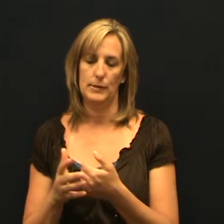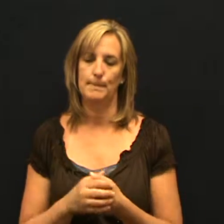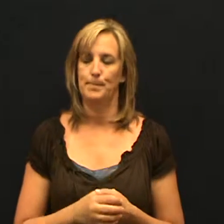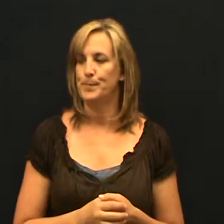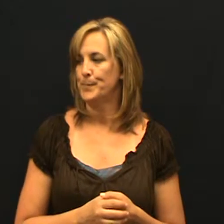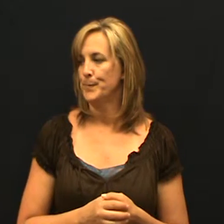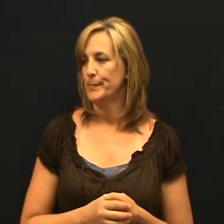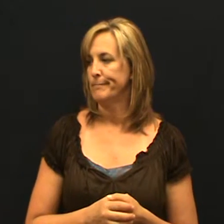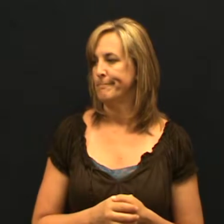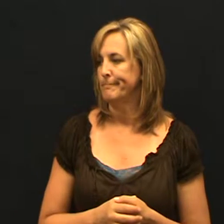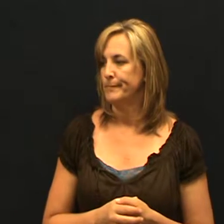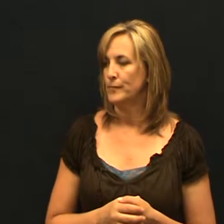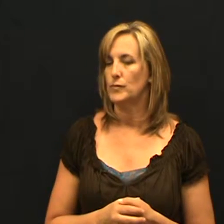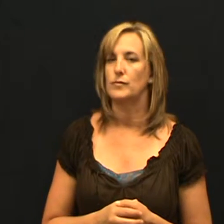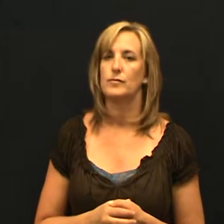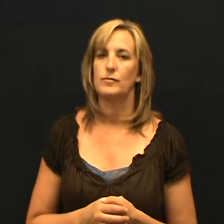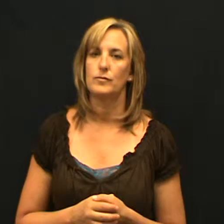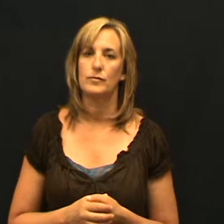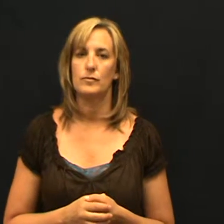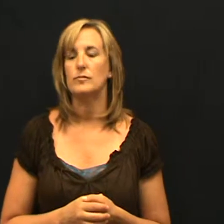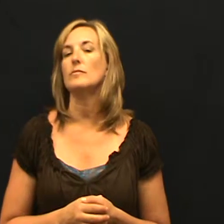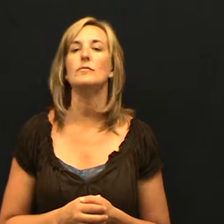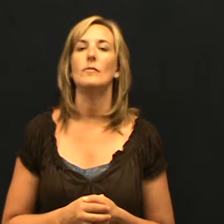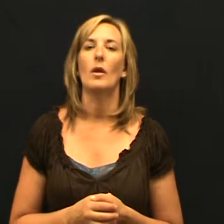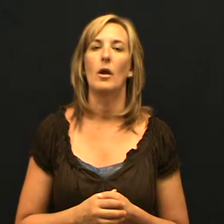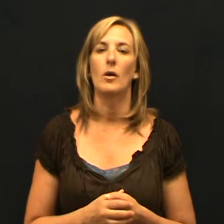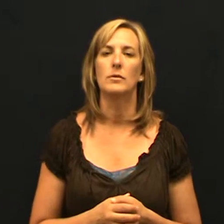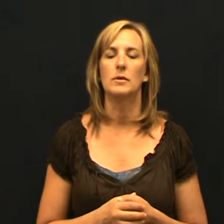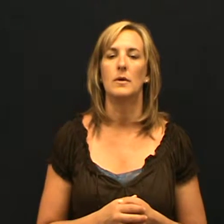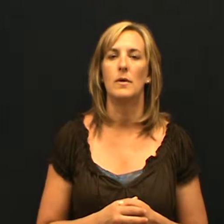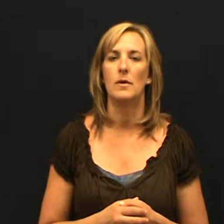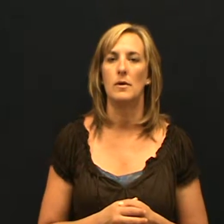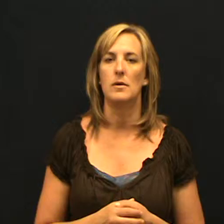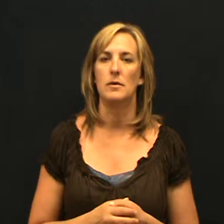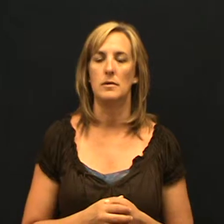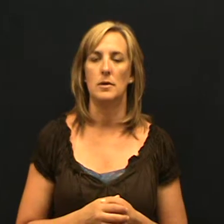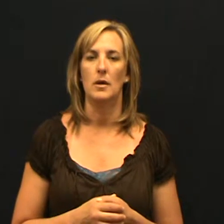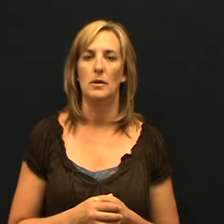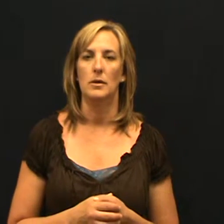So what we need to prepare a statement of cash flows, and where that information